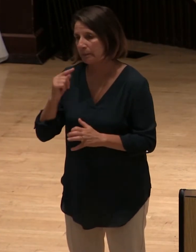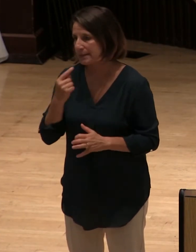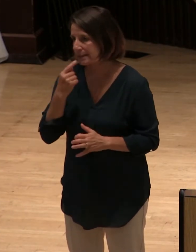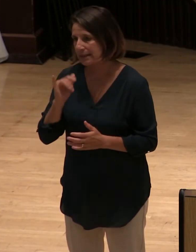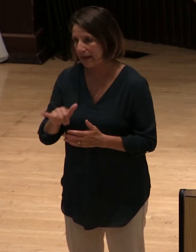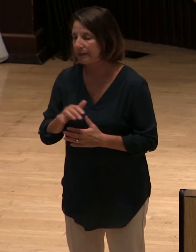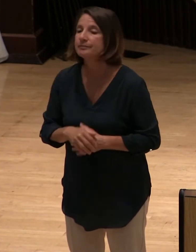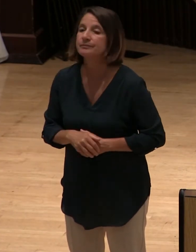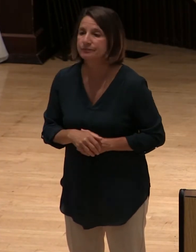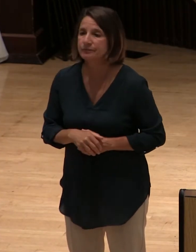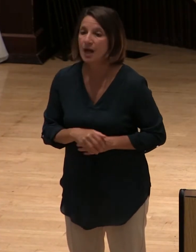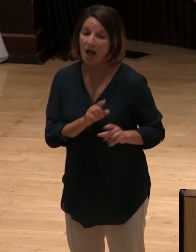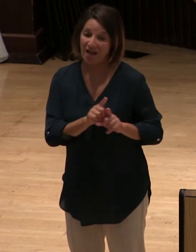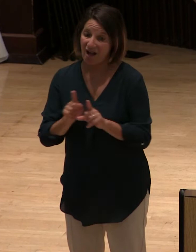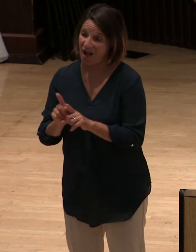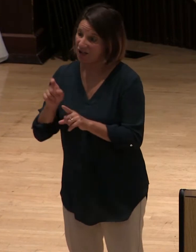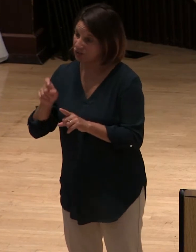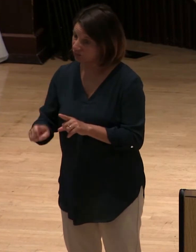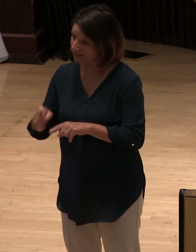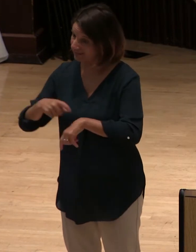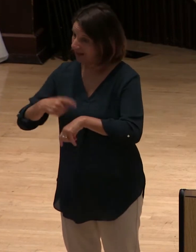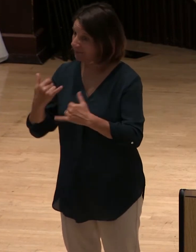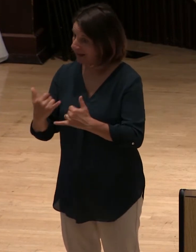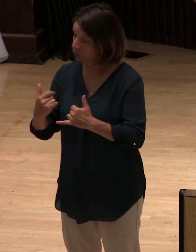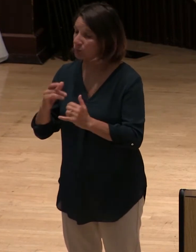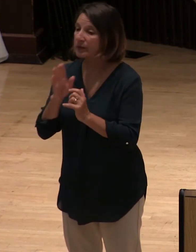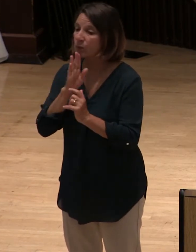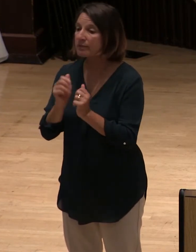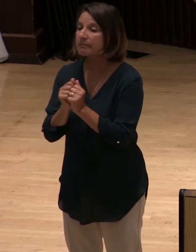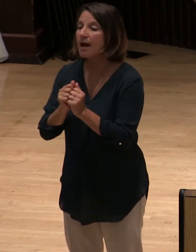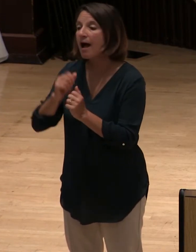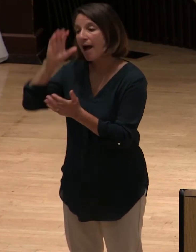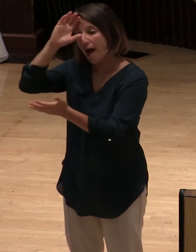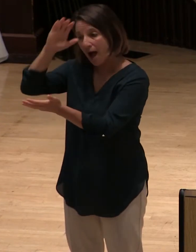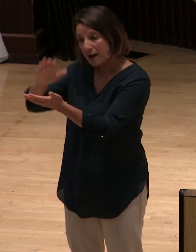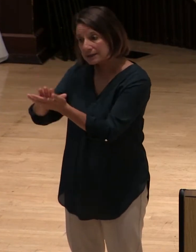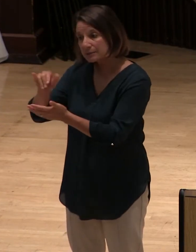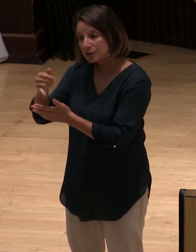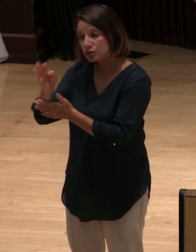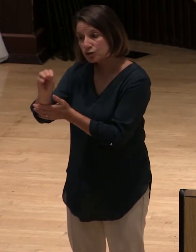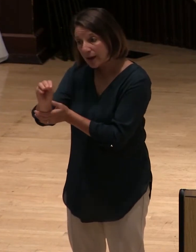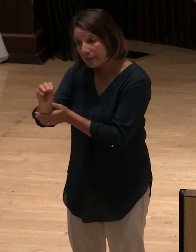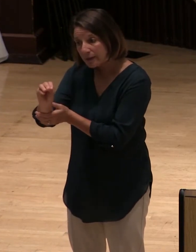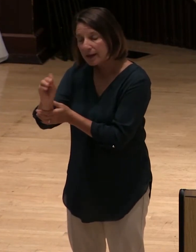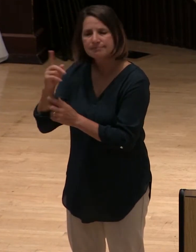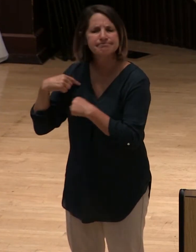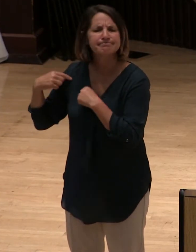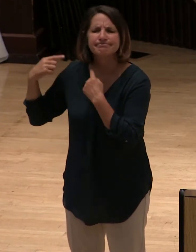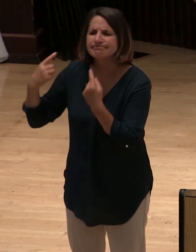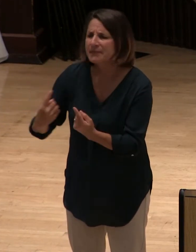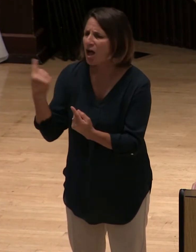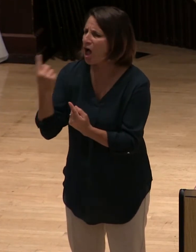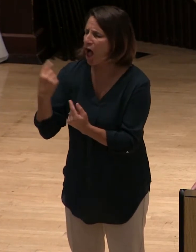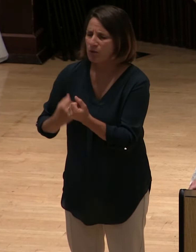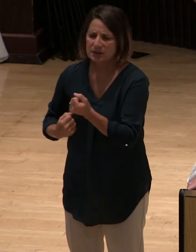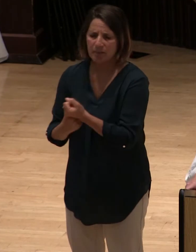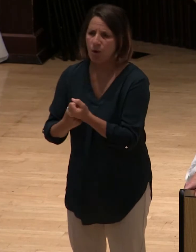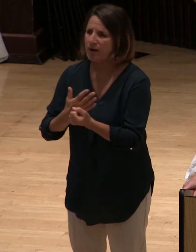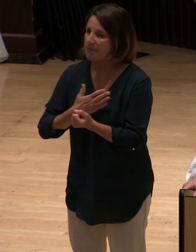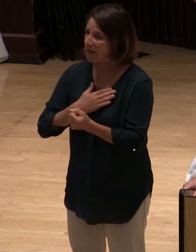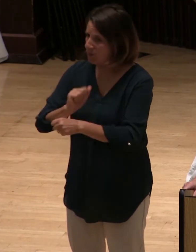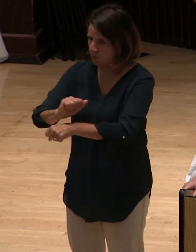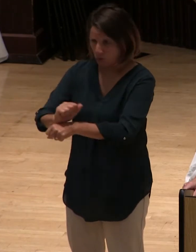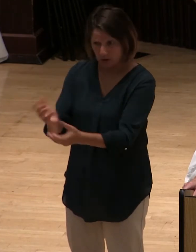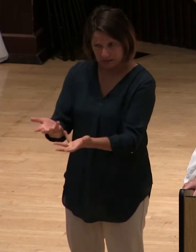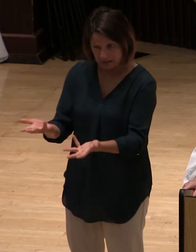I also need time now to be with my husband, Jim. He has always supported my ministry at Spiritus, even though